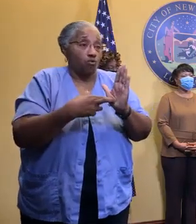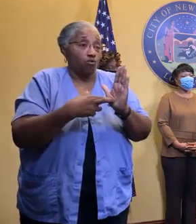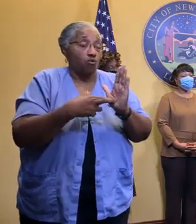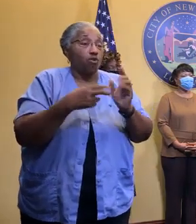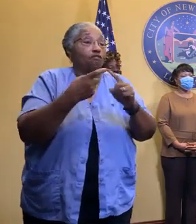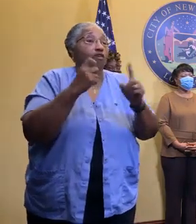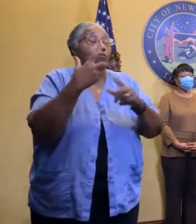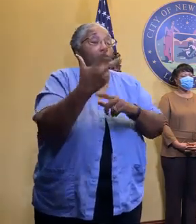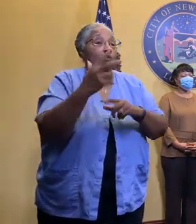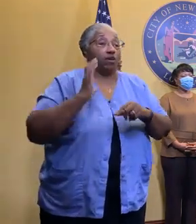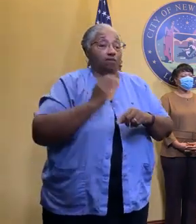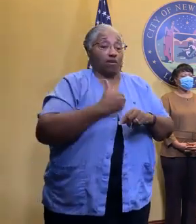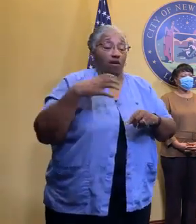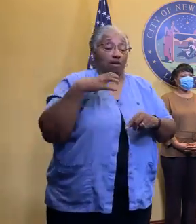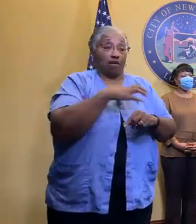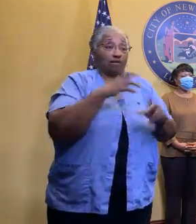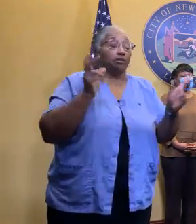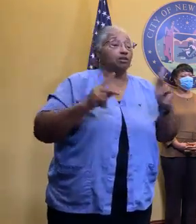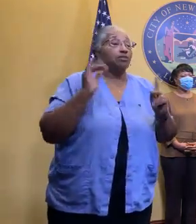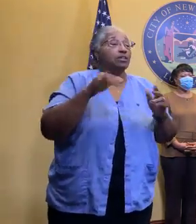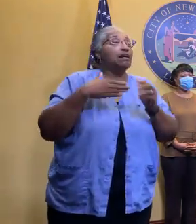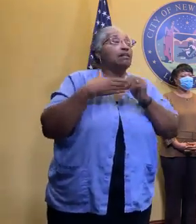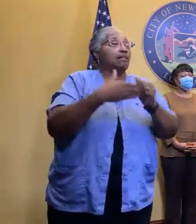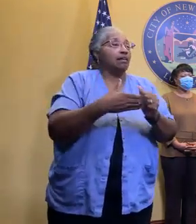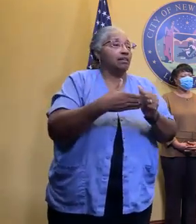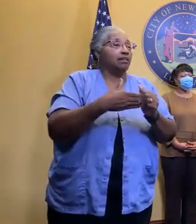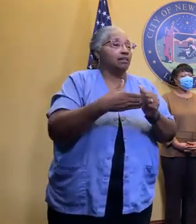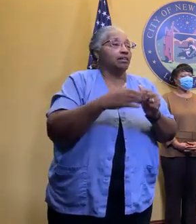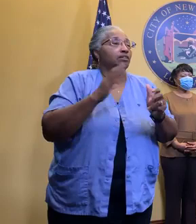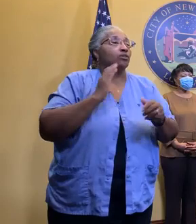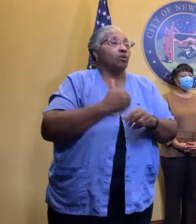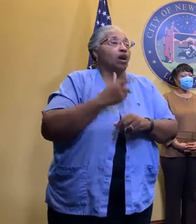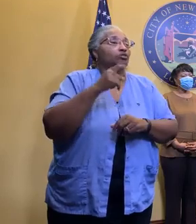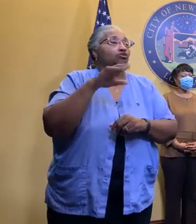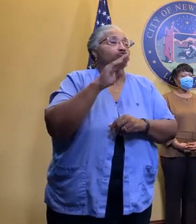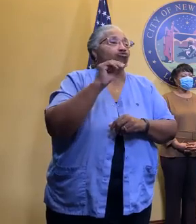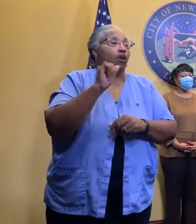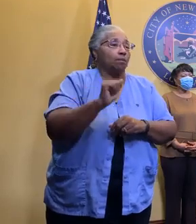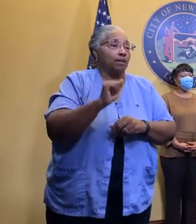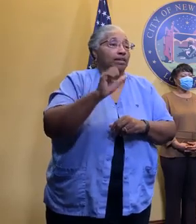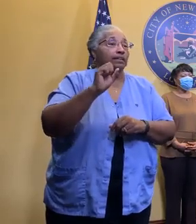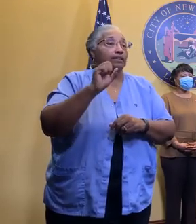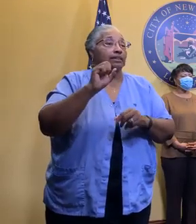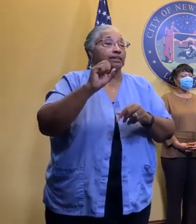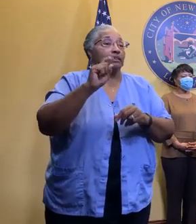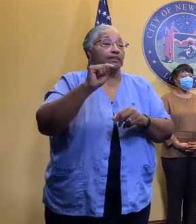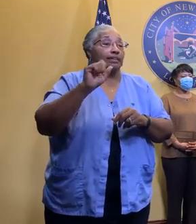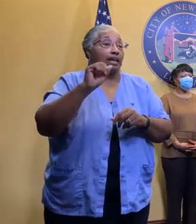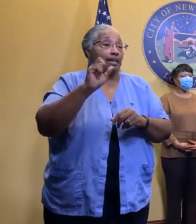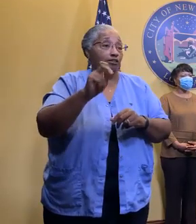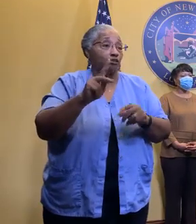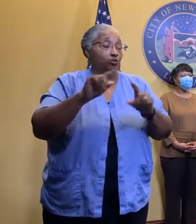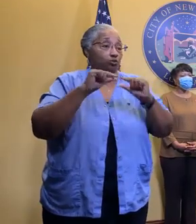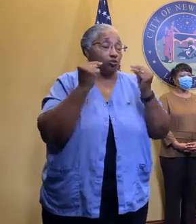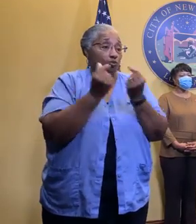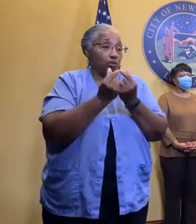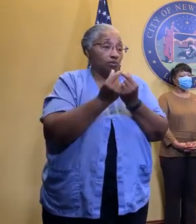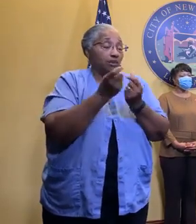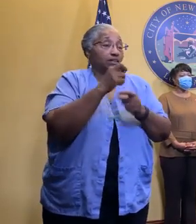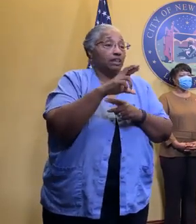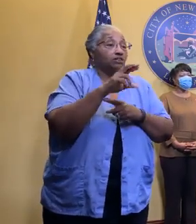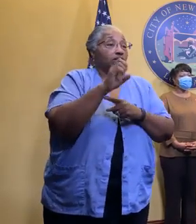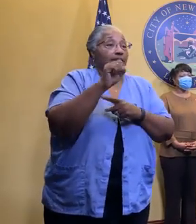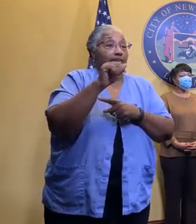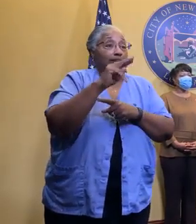Jason Williams, which led to the creation of the Childhood Trauma Task Force. This task force was chaired by Dr. Torrance